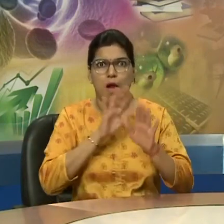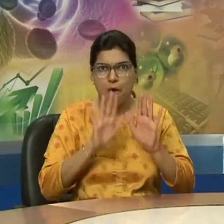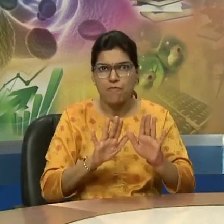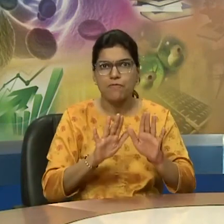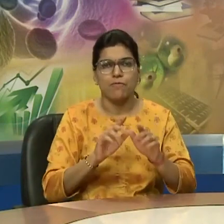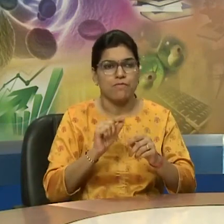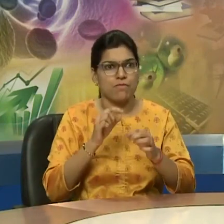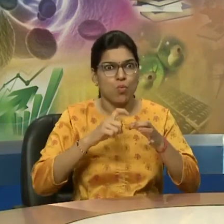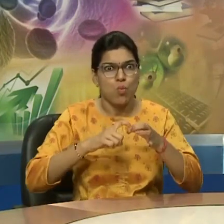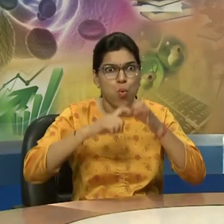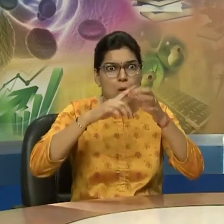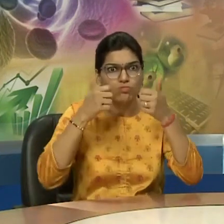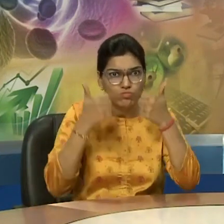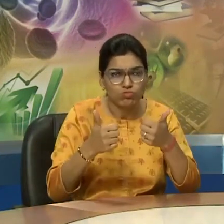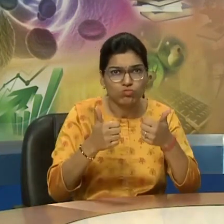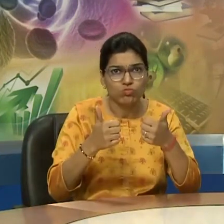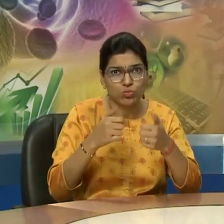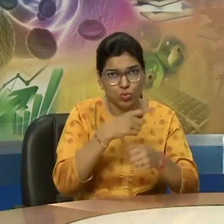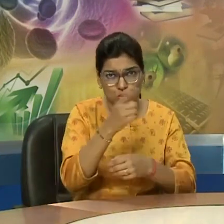do you know the neem is a